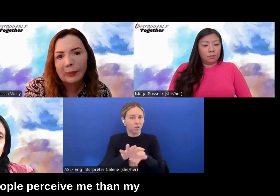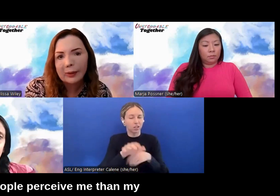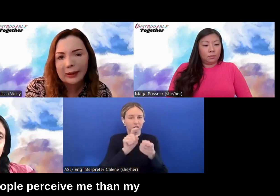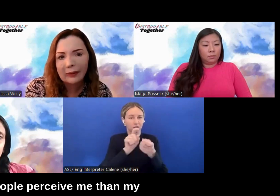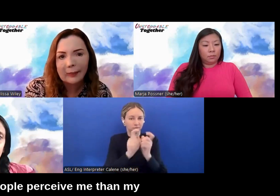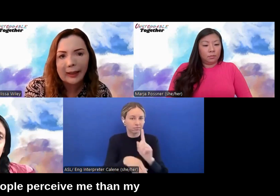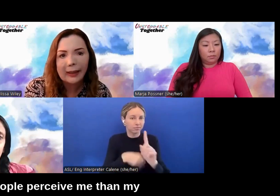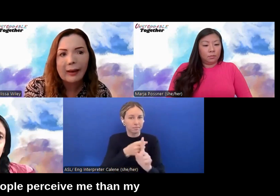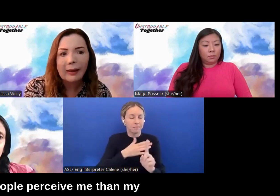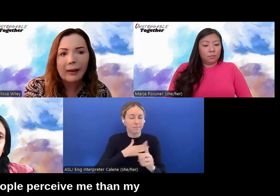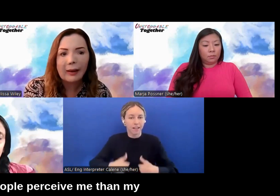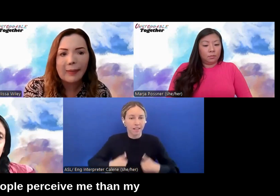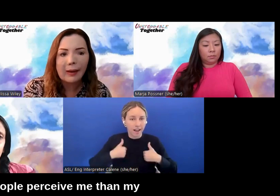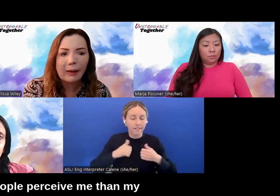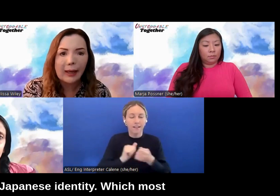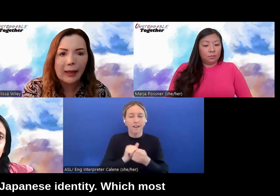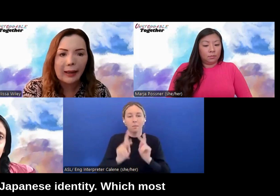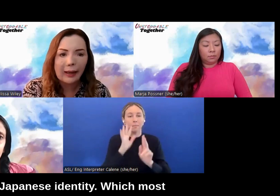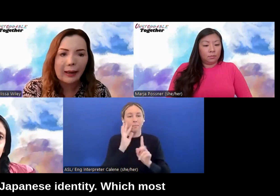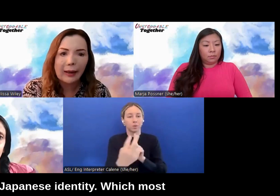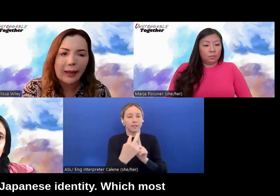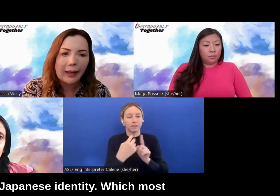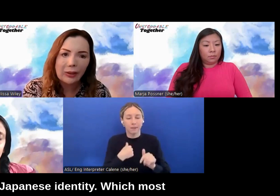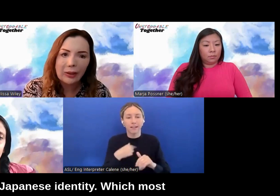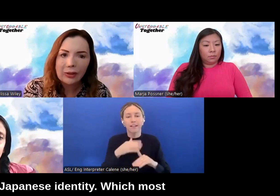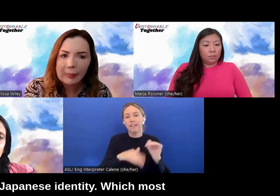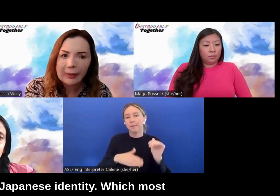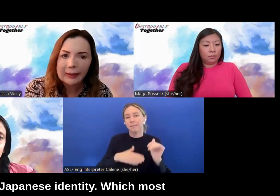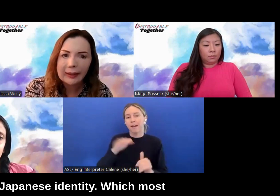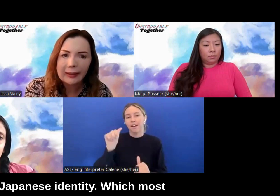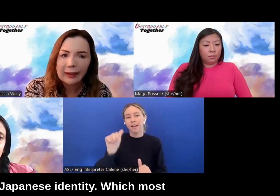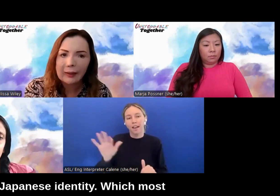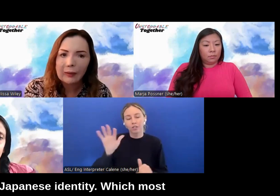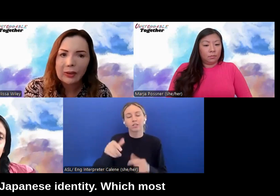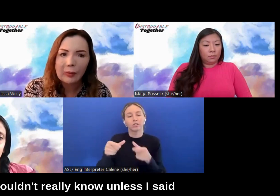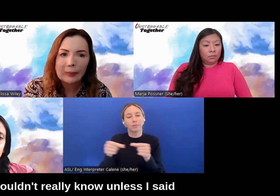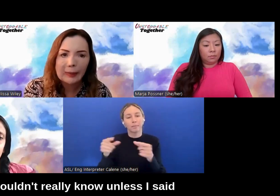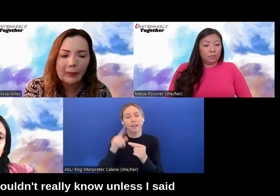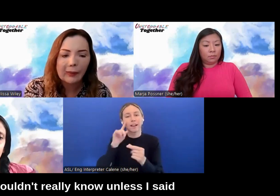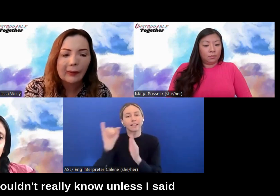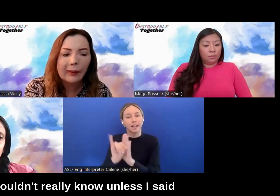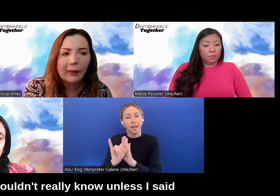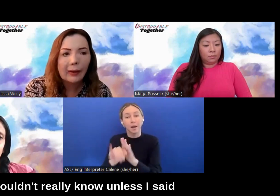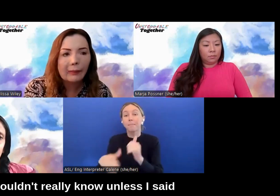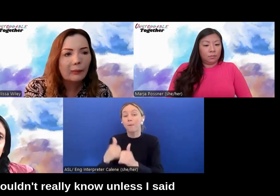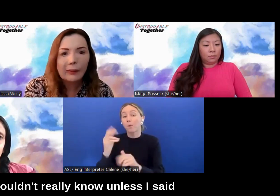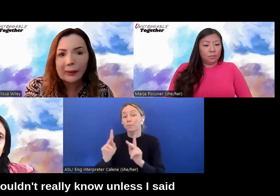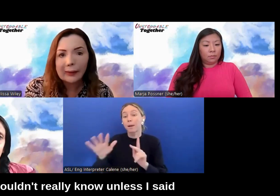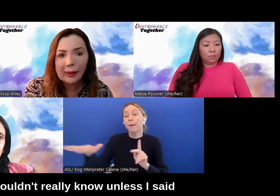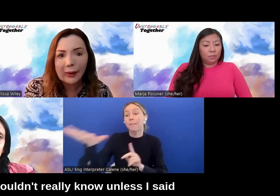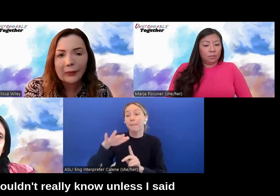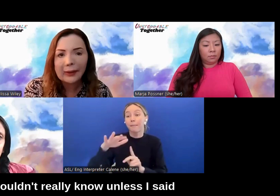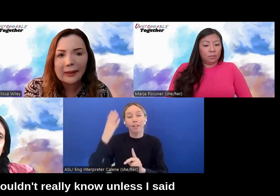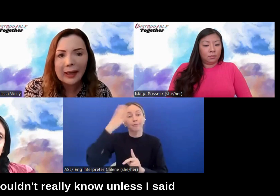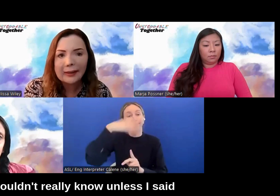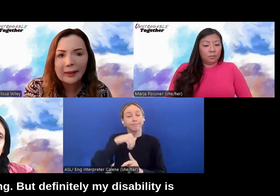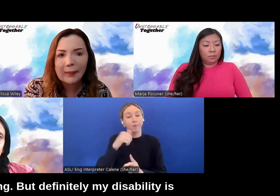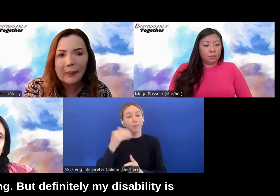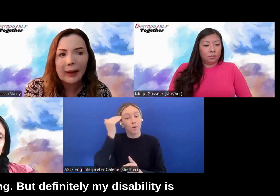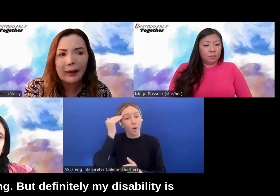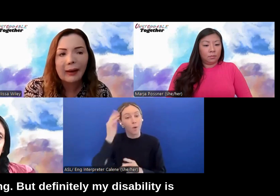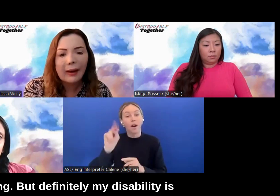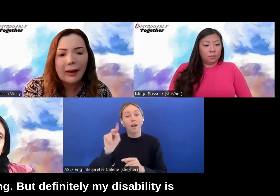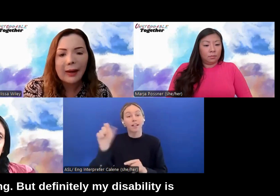people perceive me than my Asian Japanese identity, which most people wouldn't really know unless I